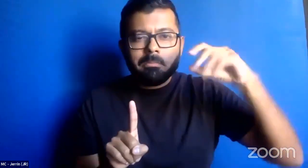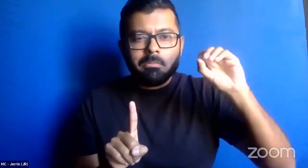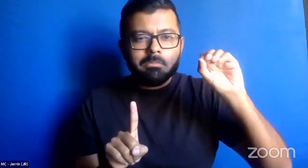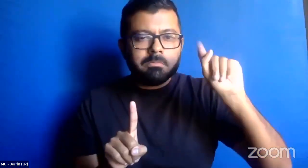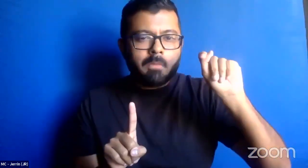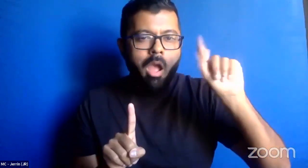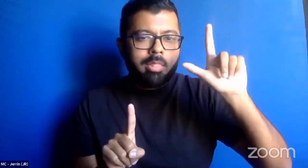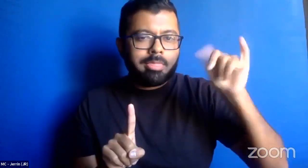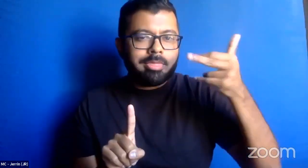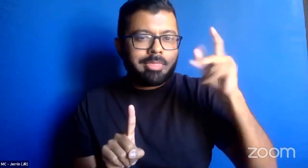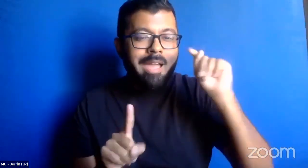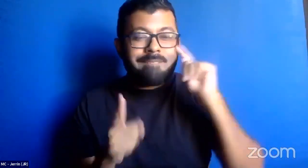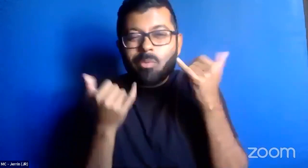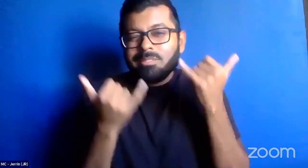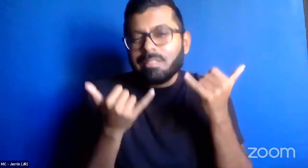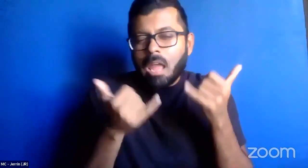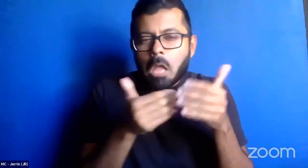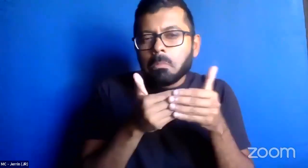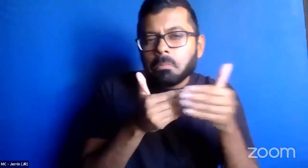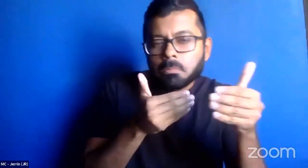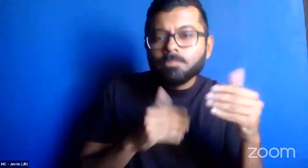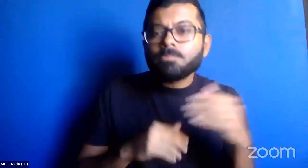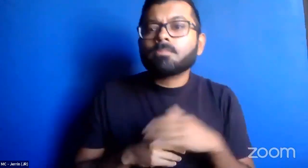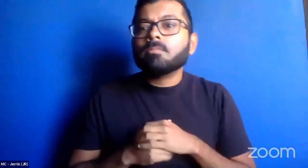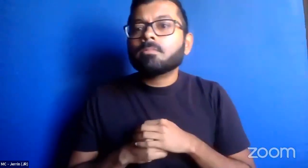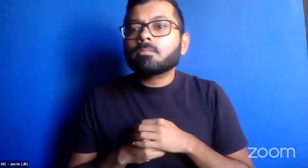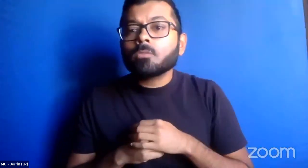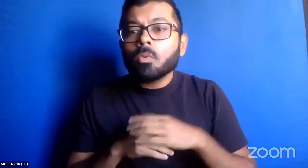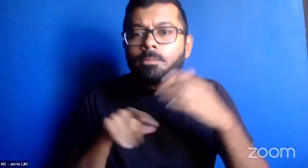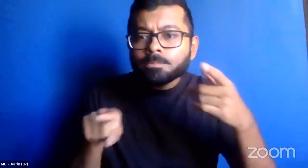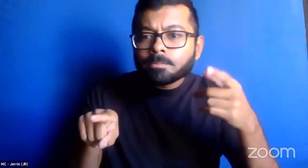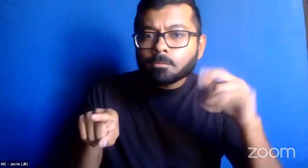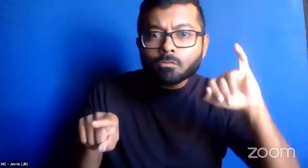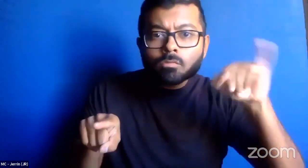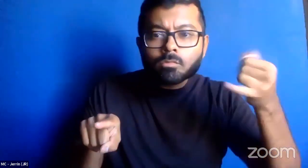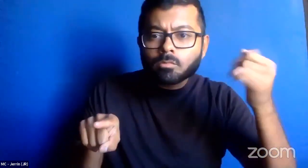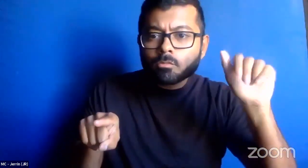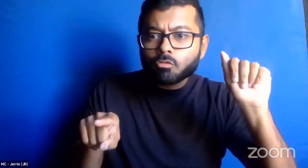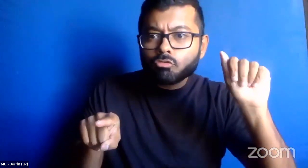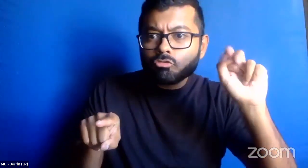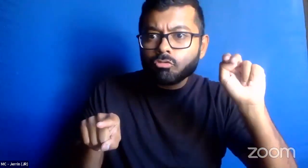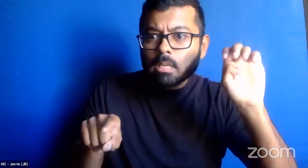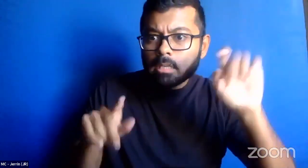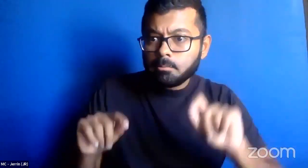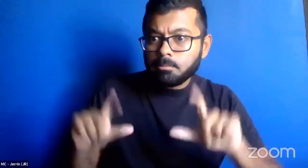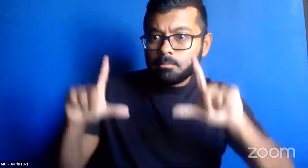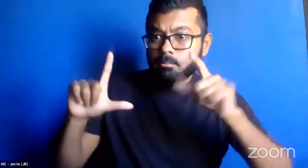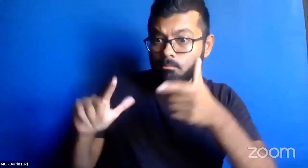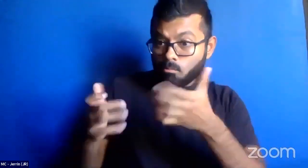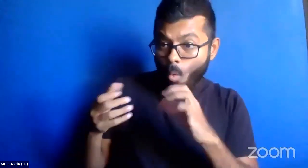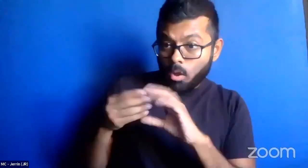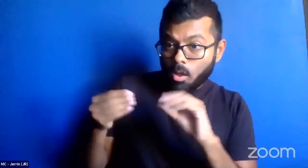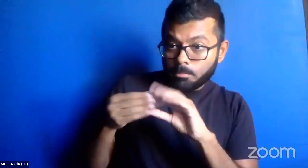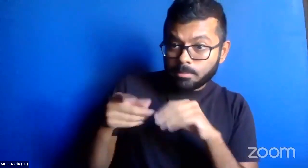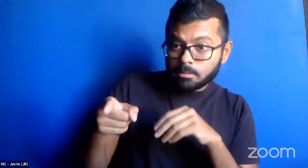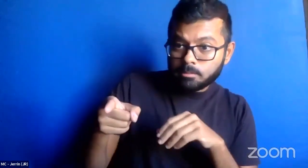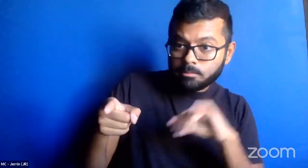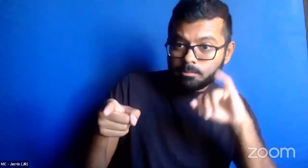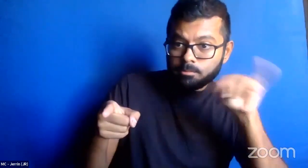we will go to Spotlight for the voice. So we'll go ahead and use the Spotlight feature for now. Jane, I see